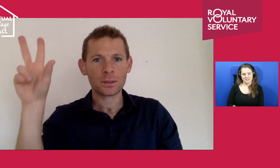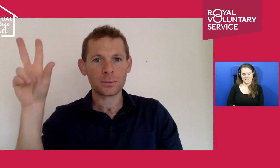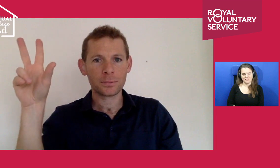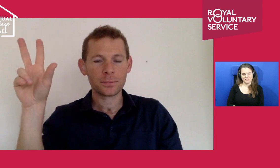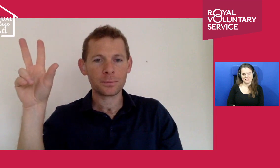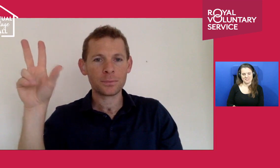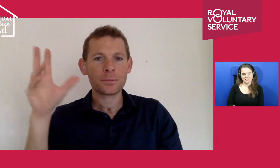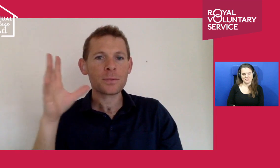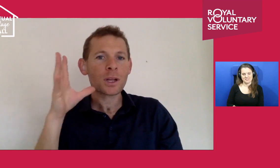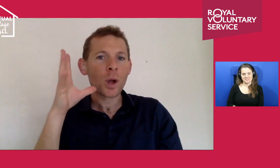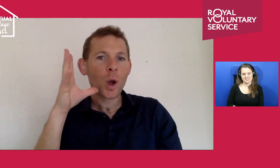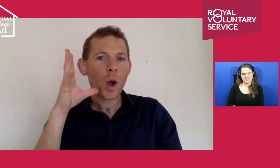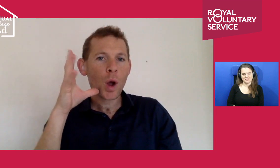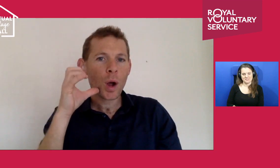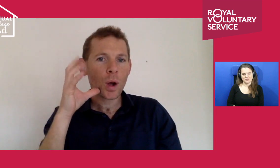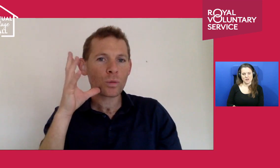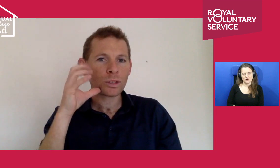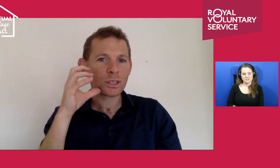purple,